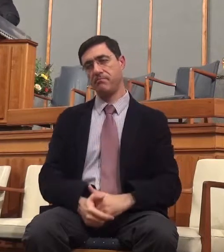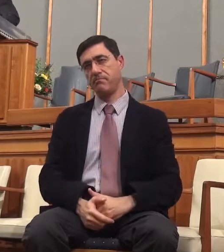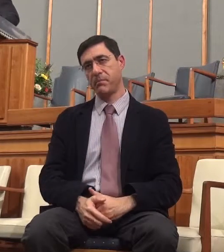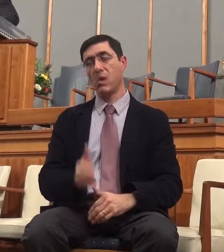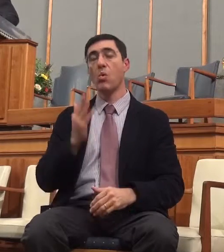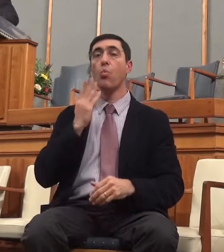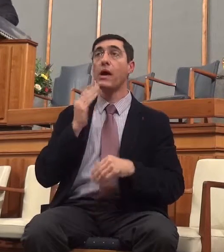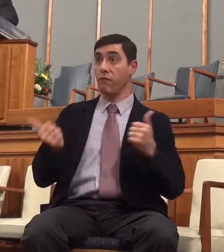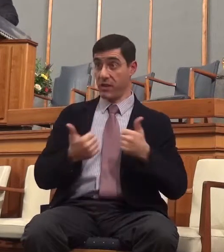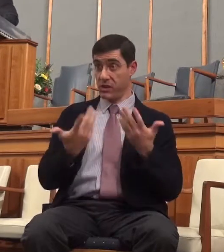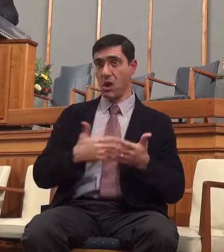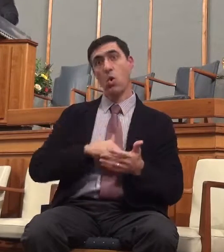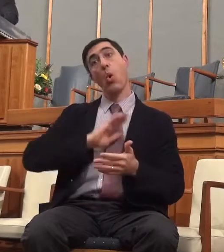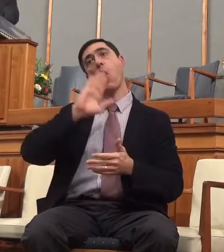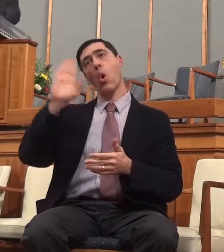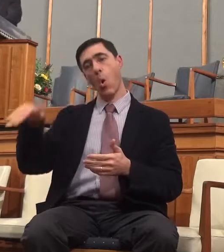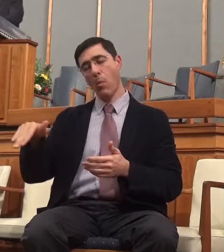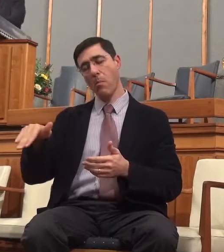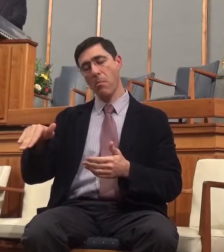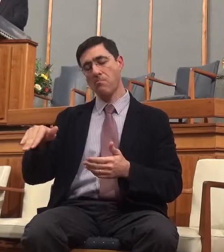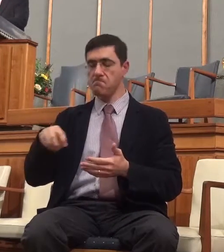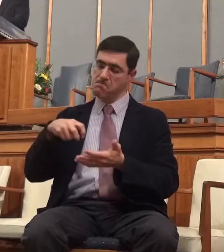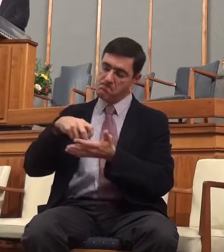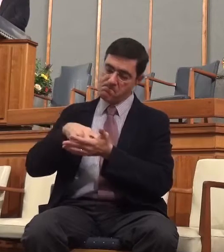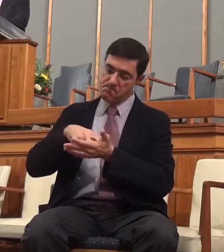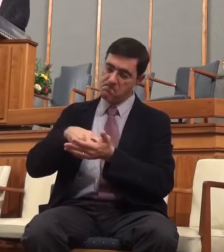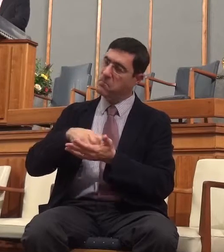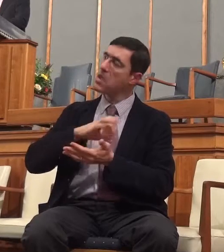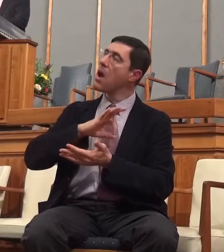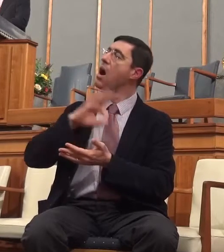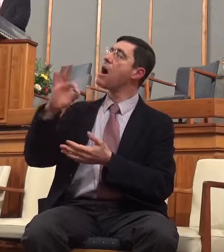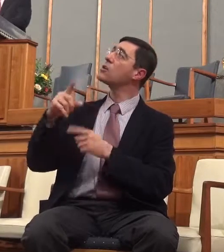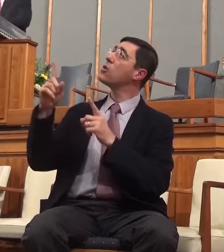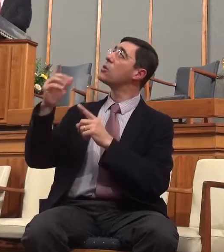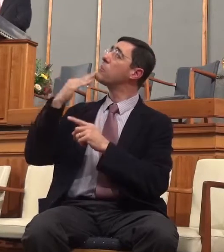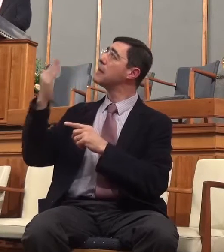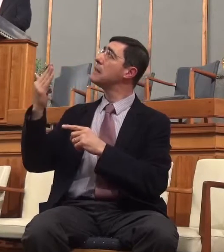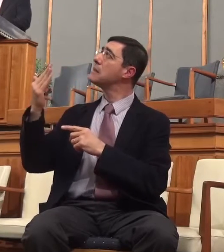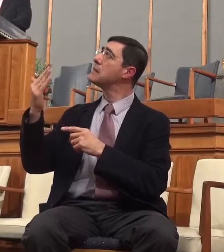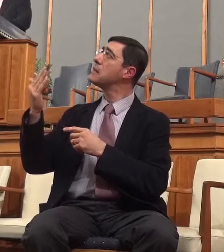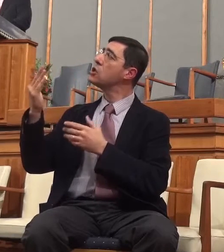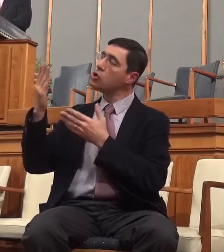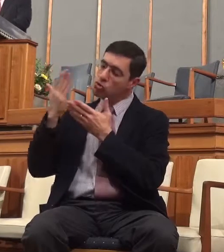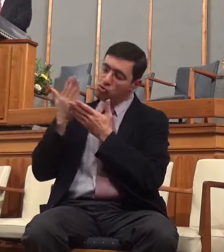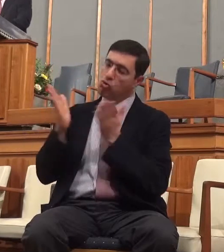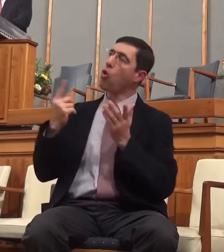Ask Him to give you faith. Ask Him to show you His word. Ask Him to show you the